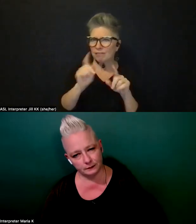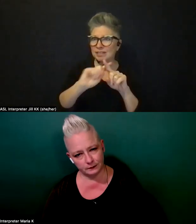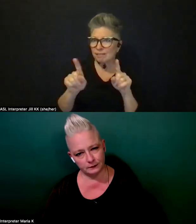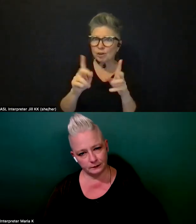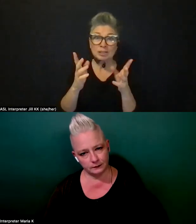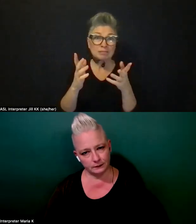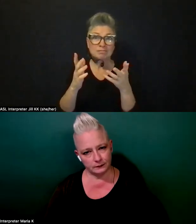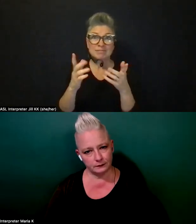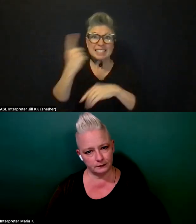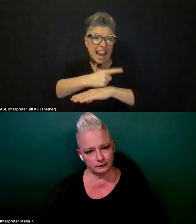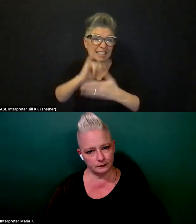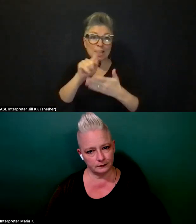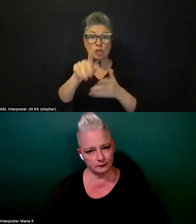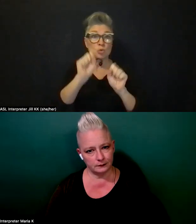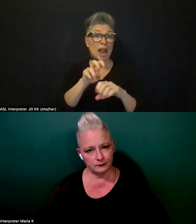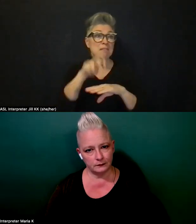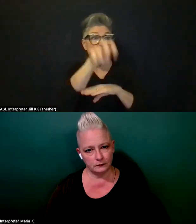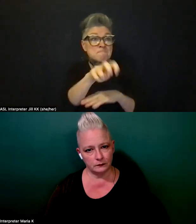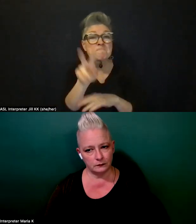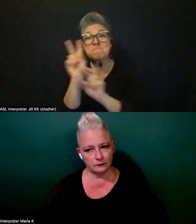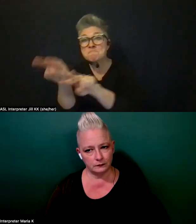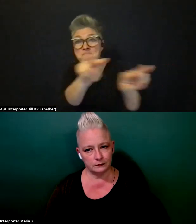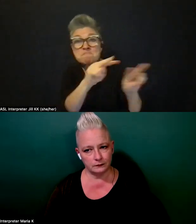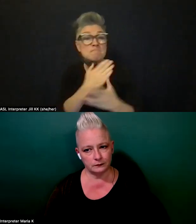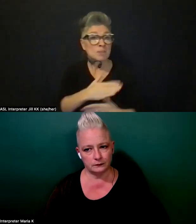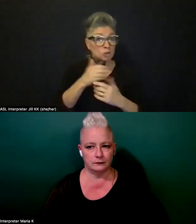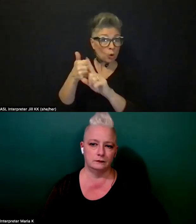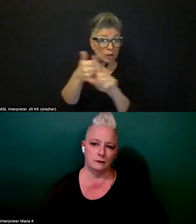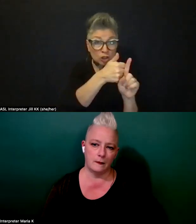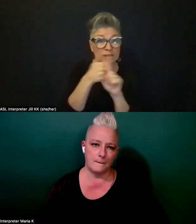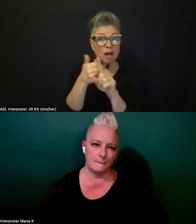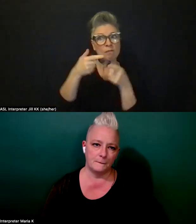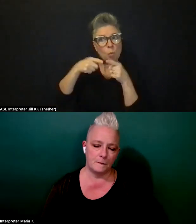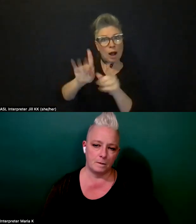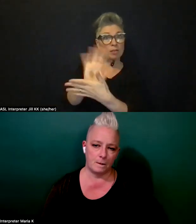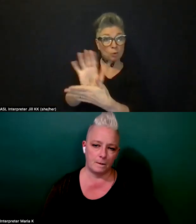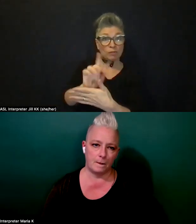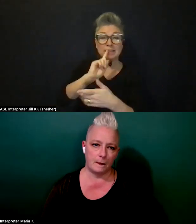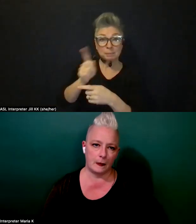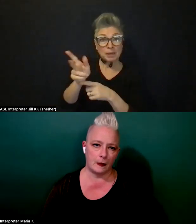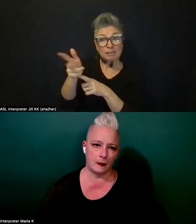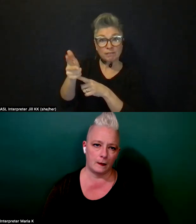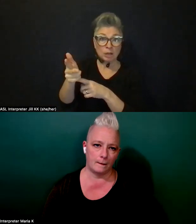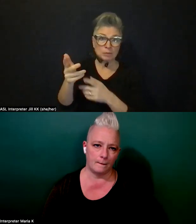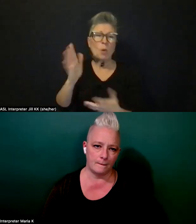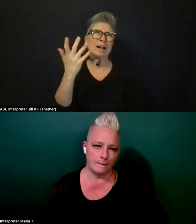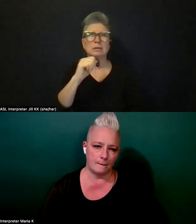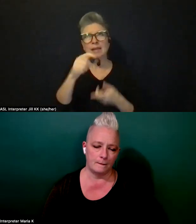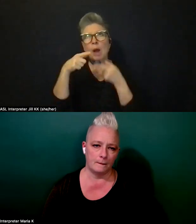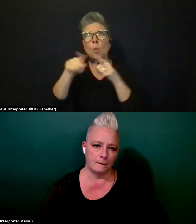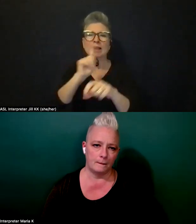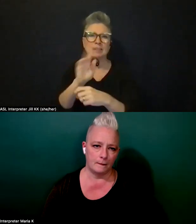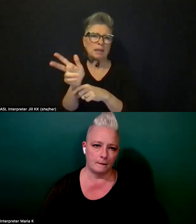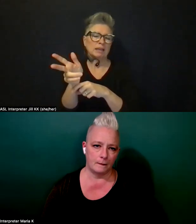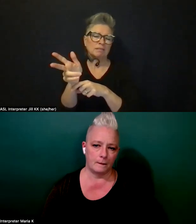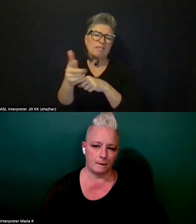could just like go enjoy doing stuff in the meantime while the movie pretty film, well not while the movie pretty